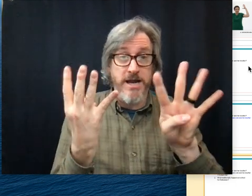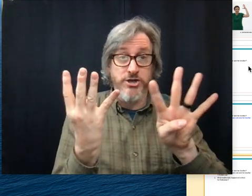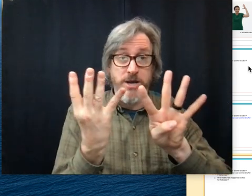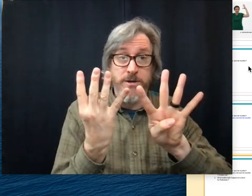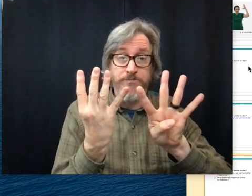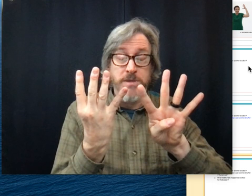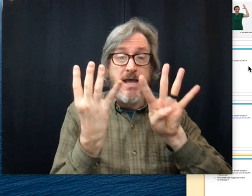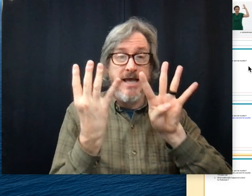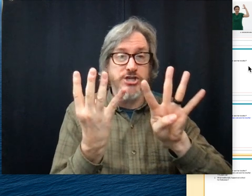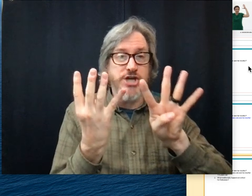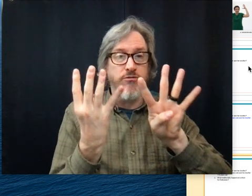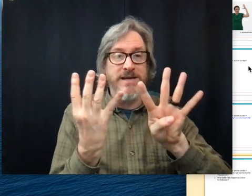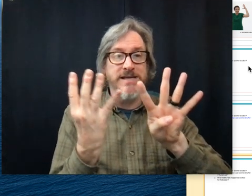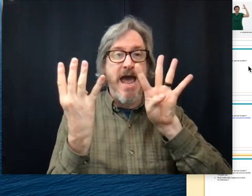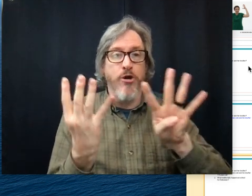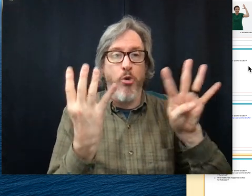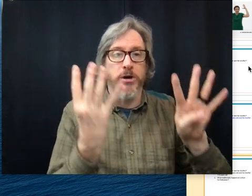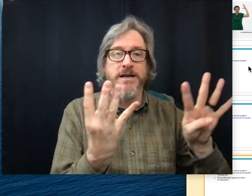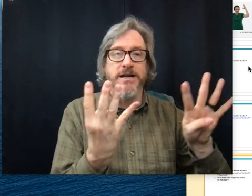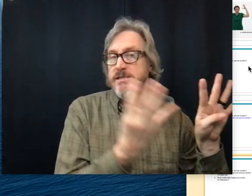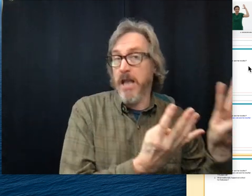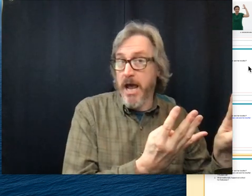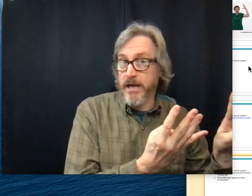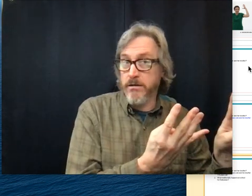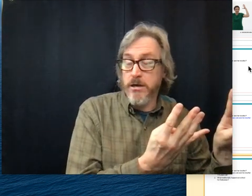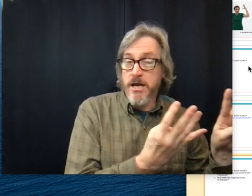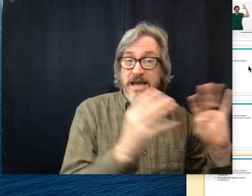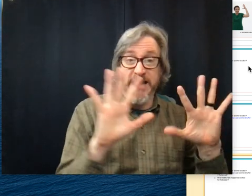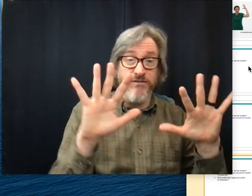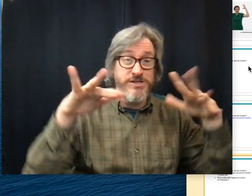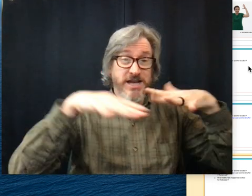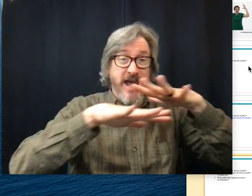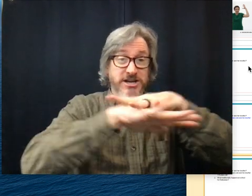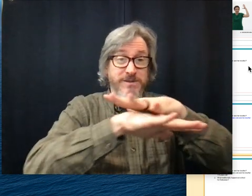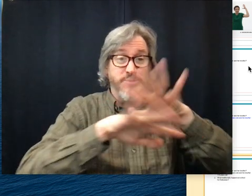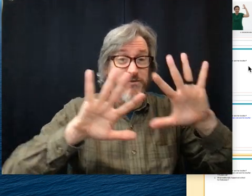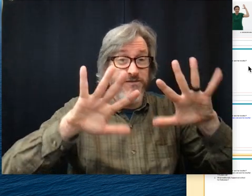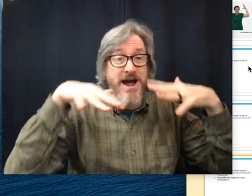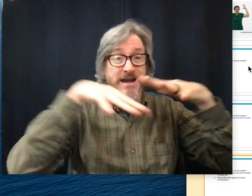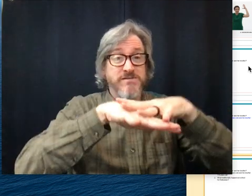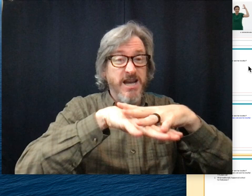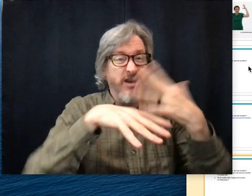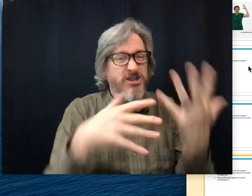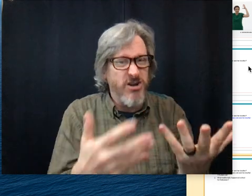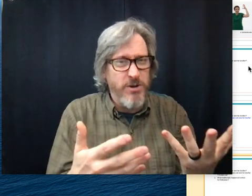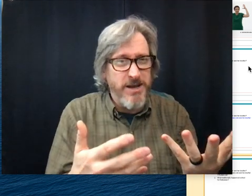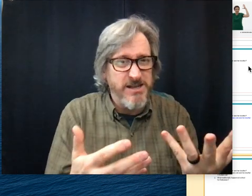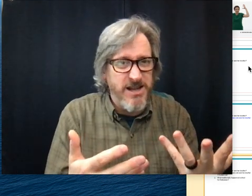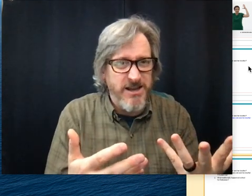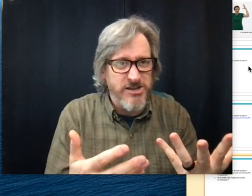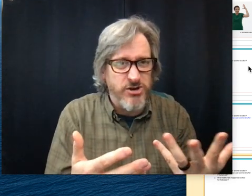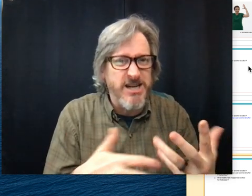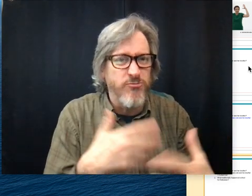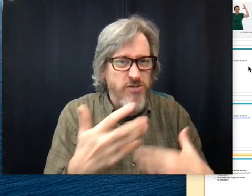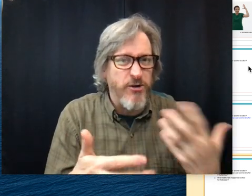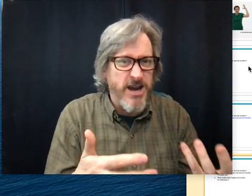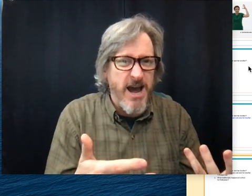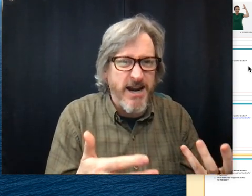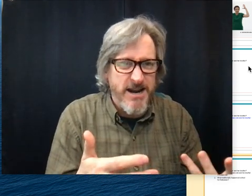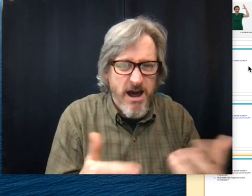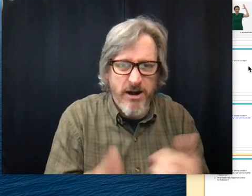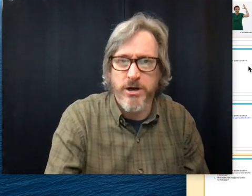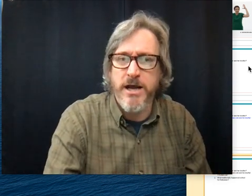for handshape, it generally means an organized line. If you see handshapes with fives, it generally means that things are